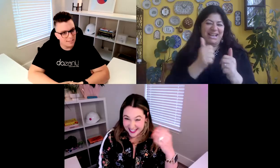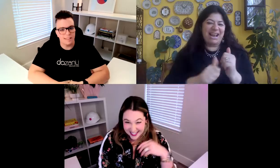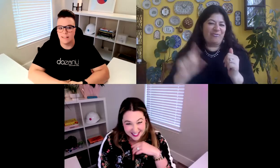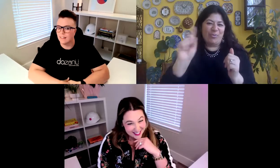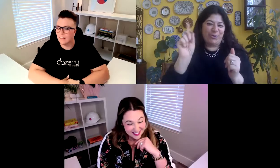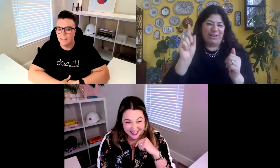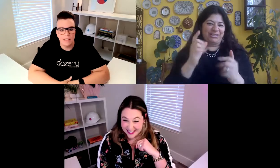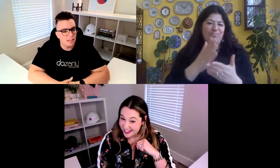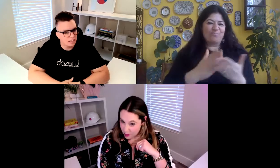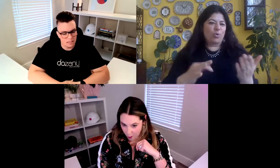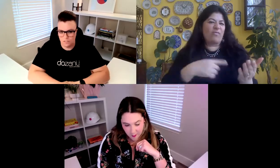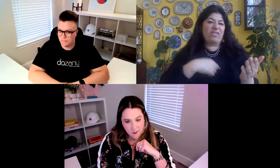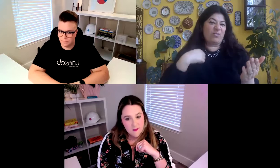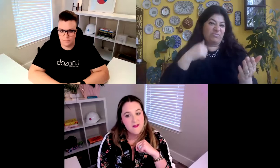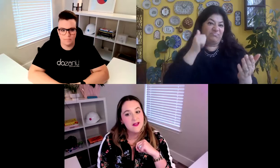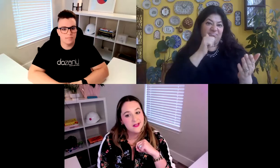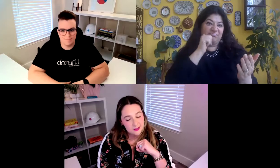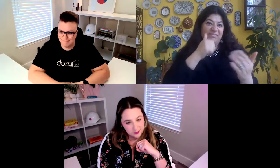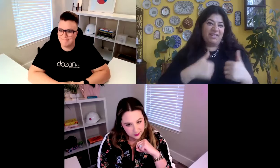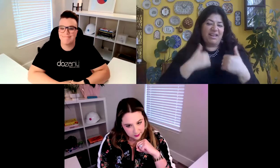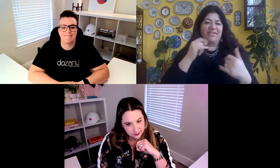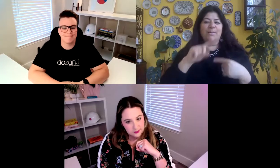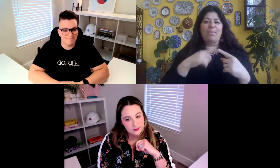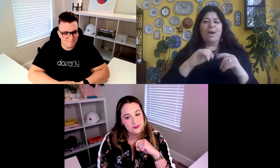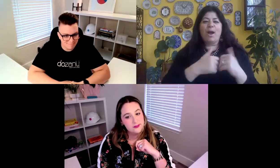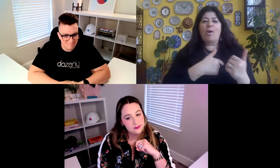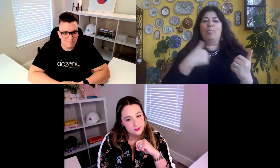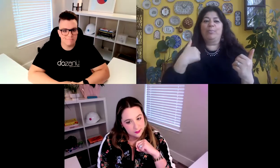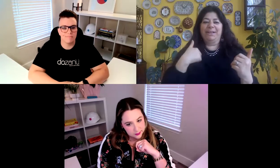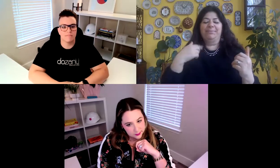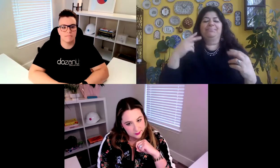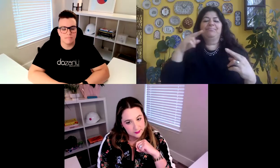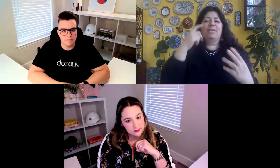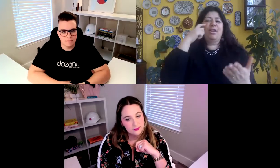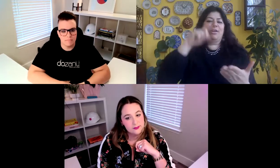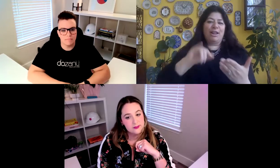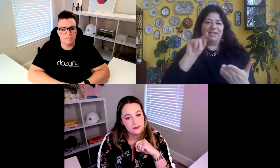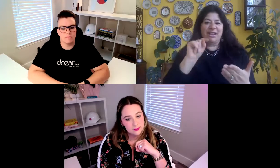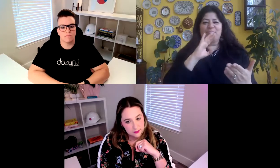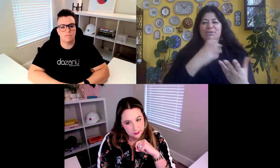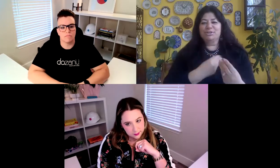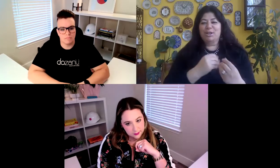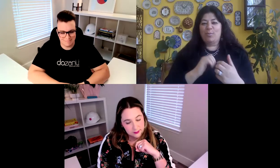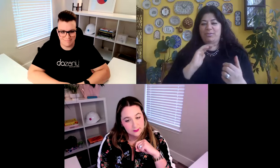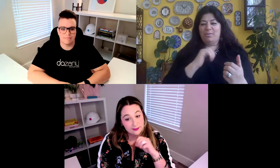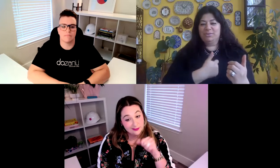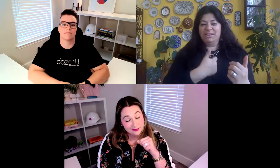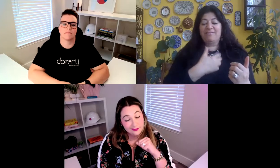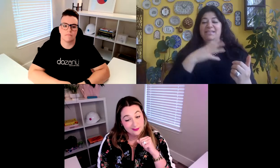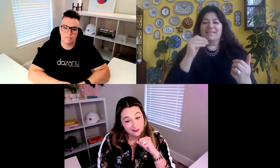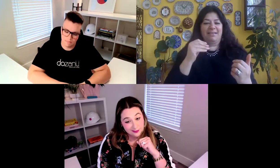about that. It came up today in another group I'm working in where a lot of people were feeling imposter syndrome. And it's really about how